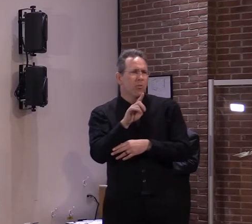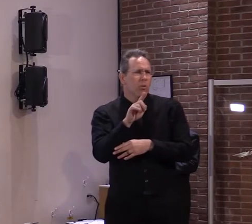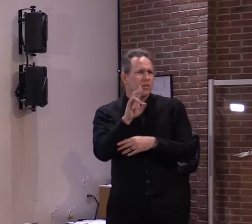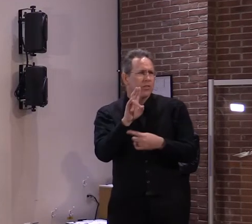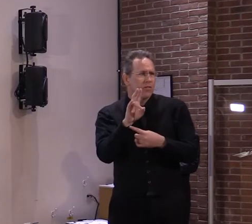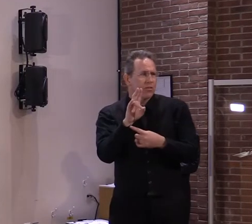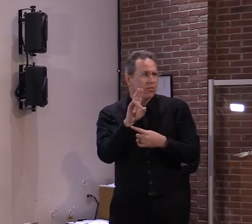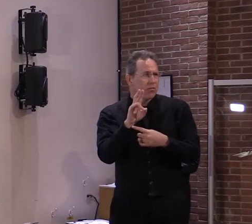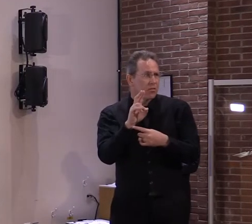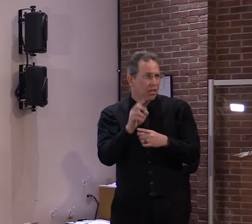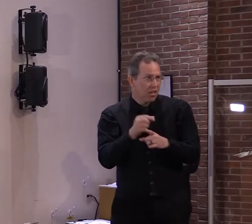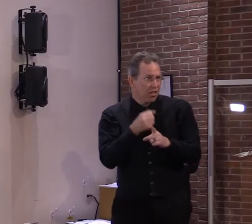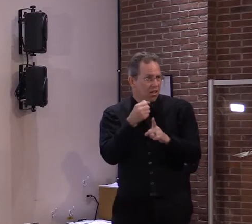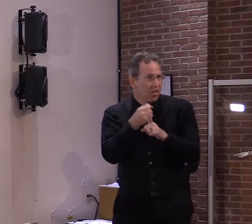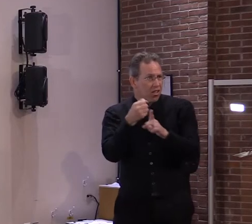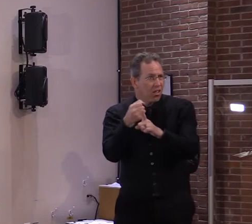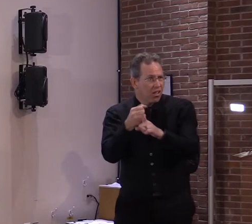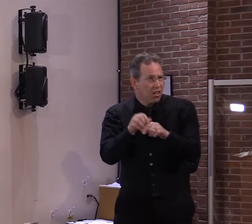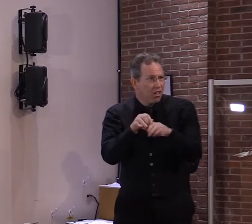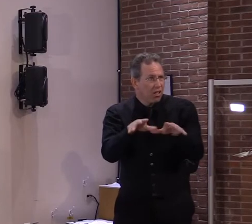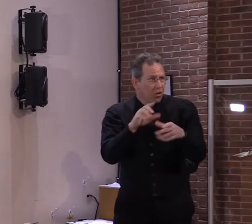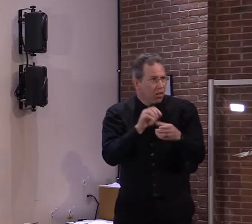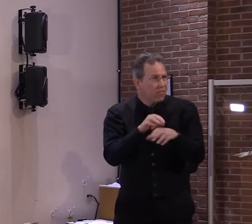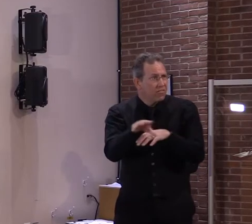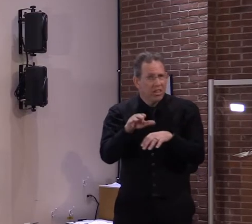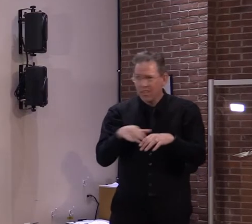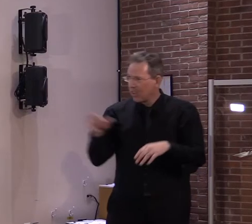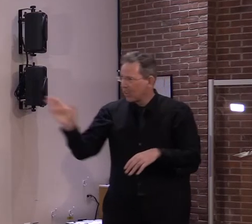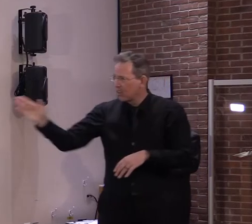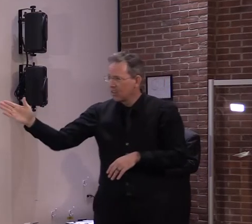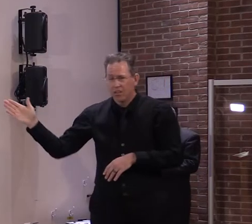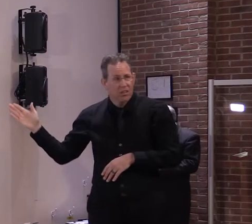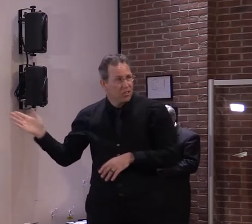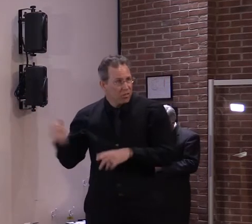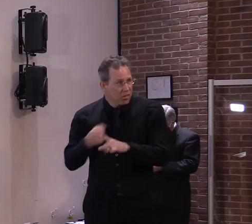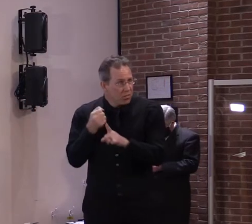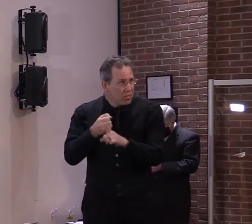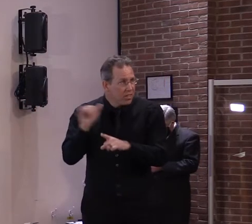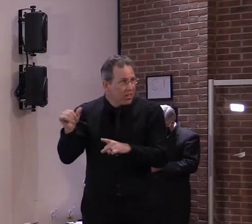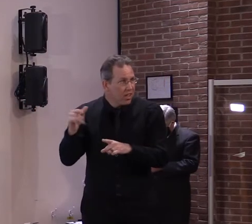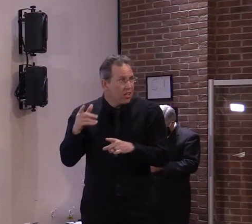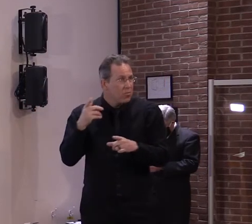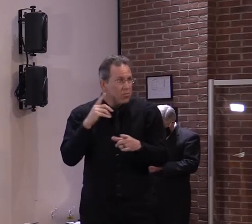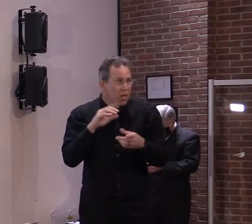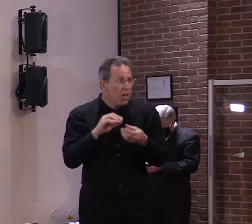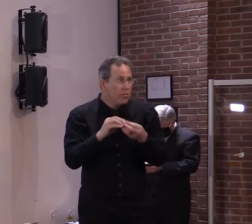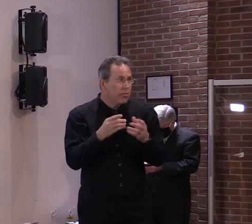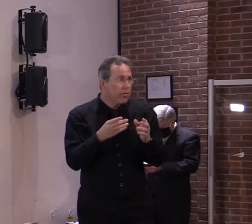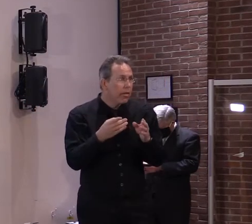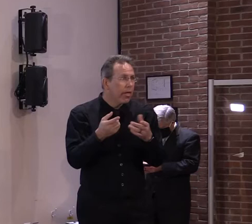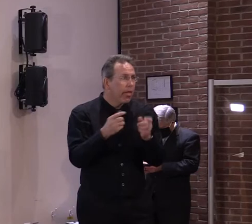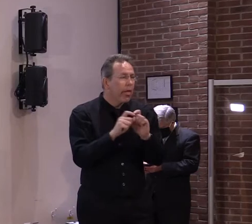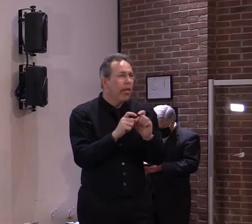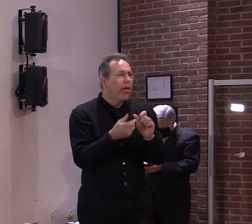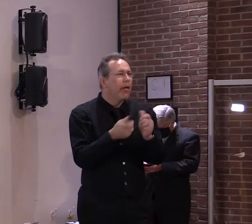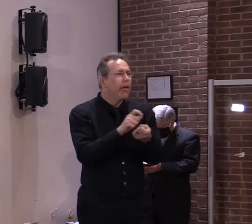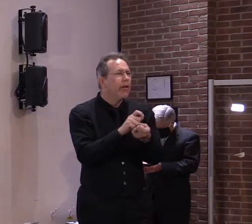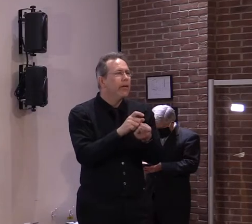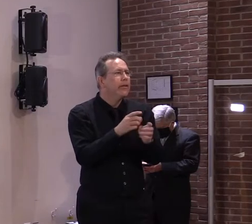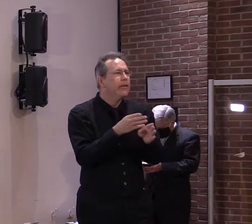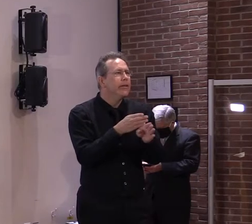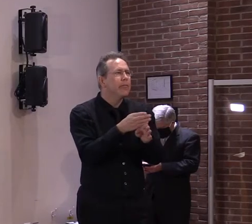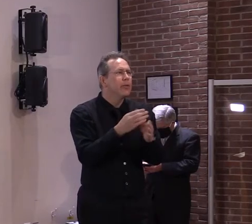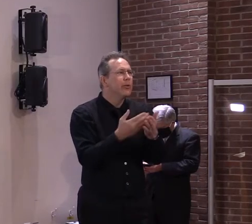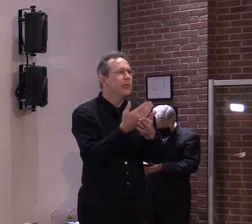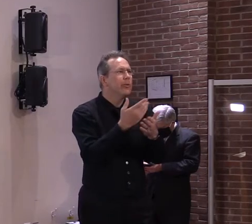if it becomes the dominant strain in Vermont, one of the more transmissible strains becomes the dominant strain in Vermont, could that have